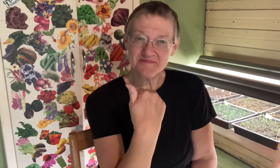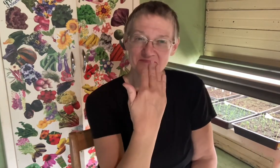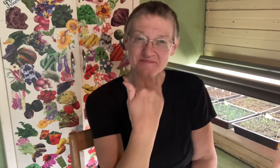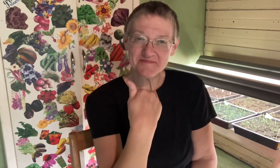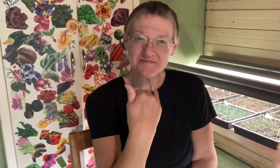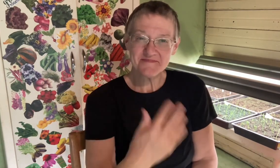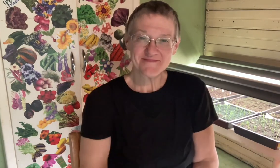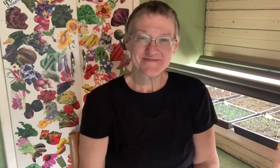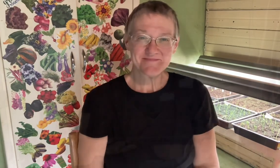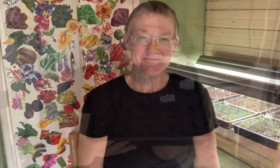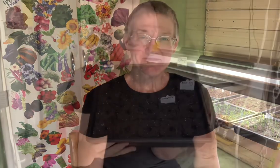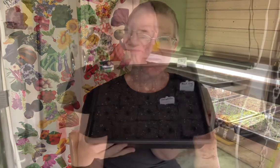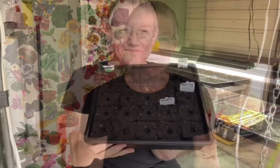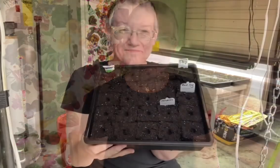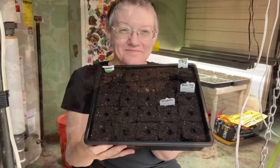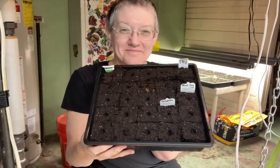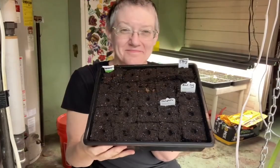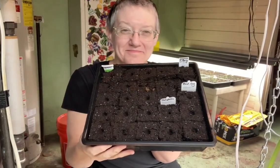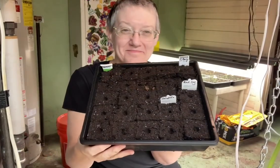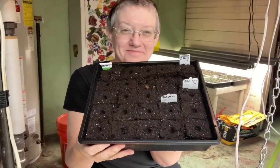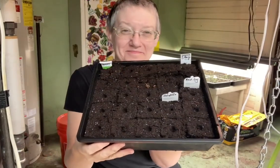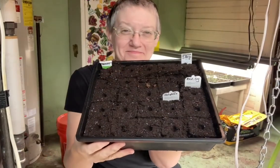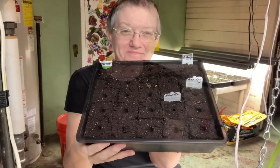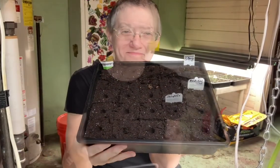1 sweet and 3 hot.